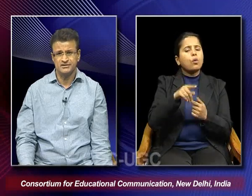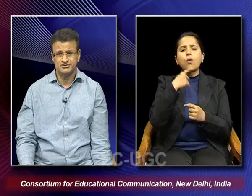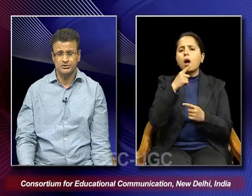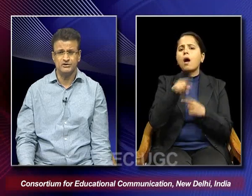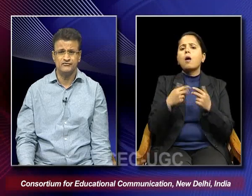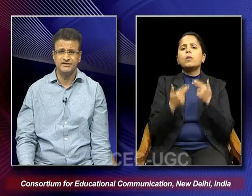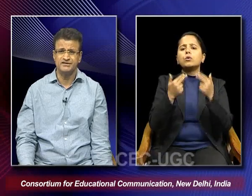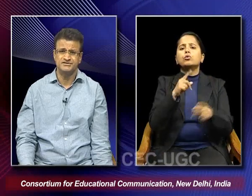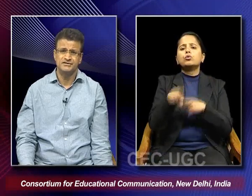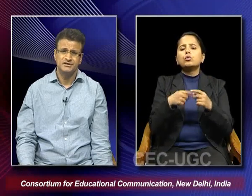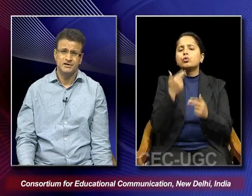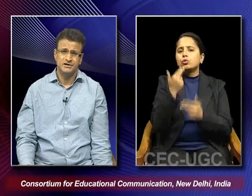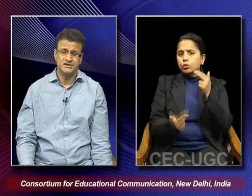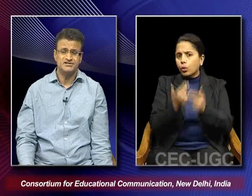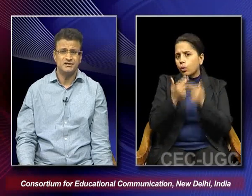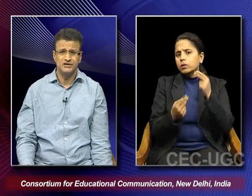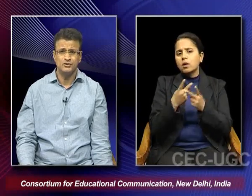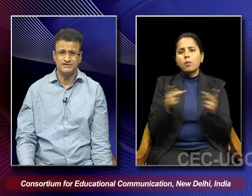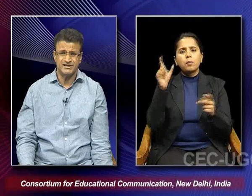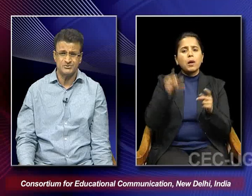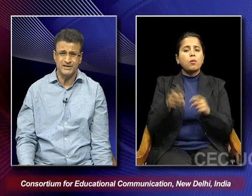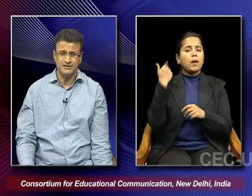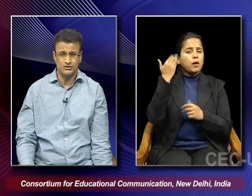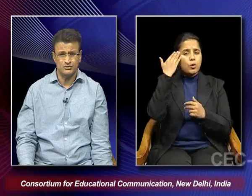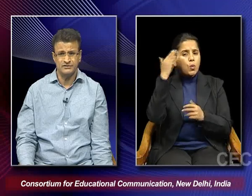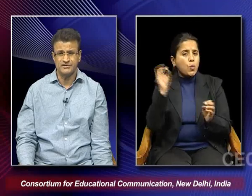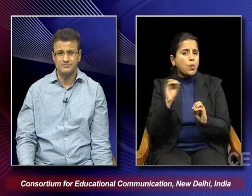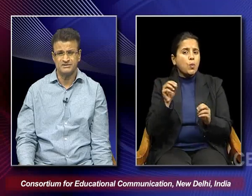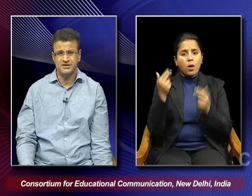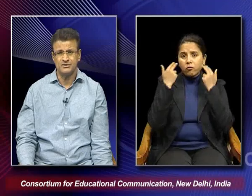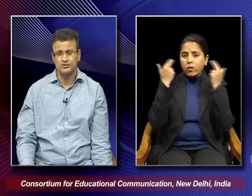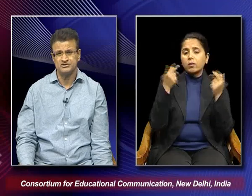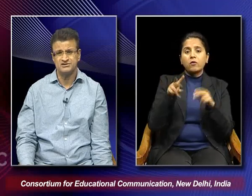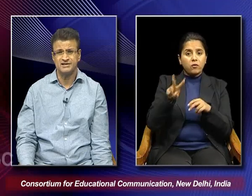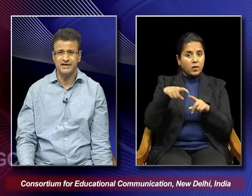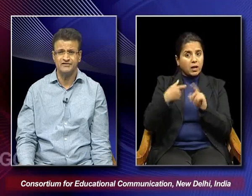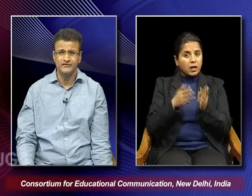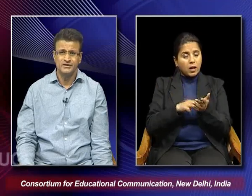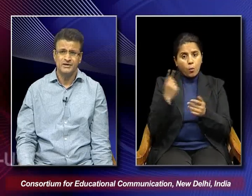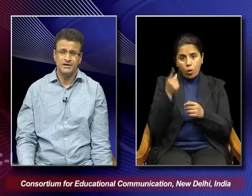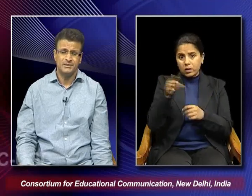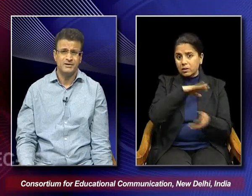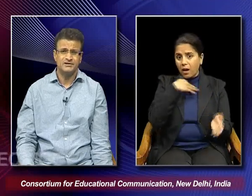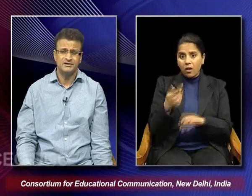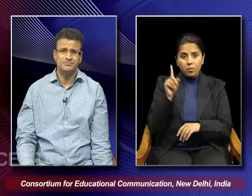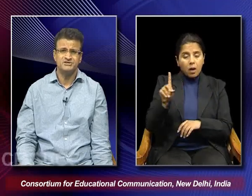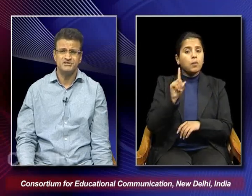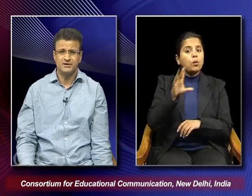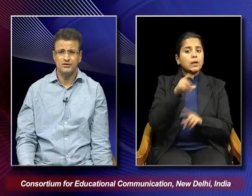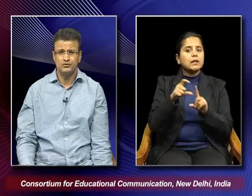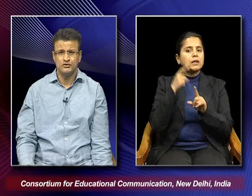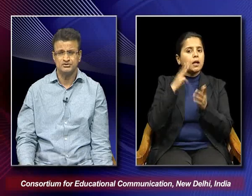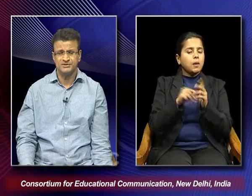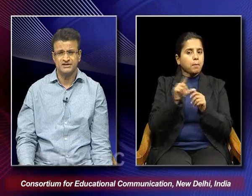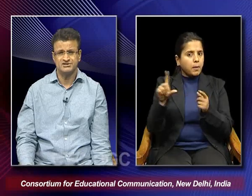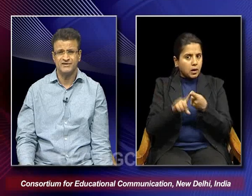the story of various unsung heroes as well, not only Vikram Batra, who lost his life, but Dimple Chima,